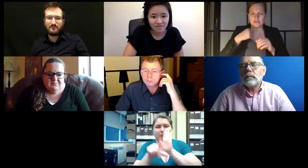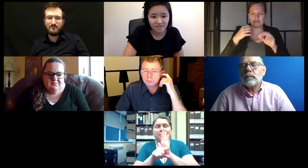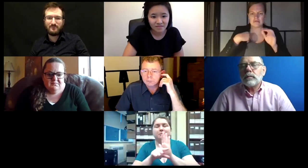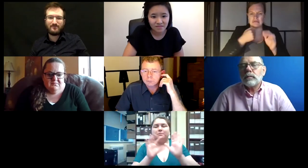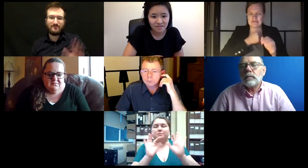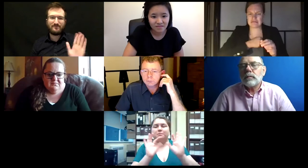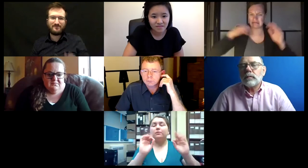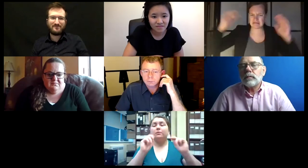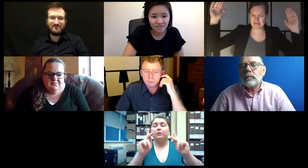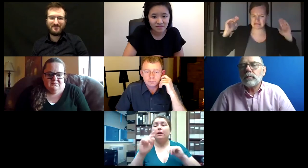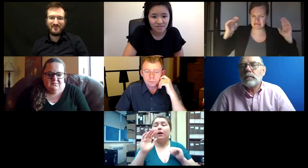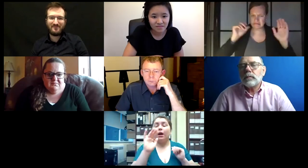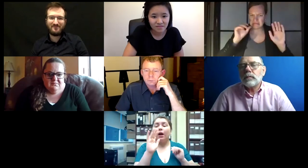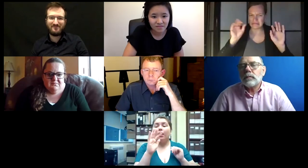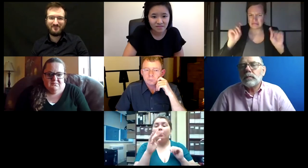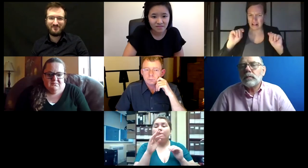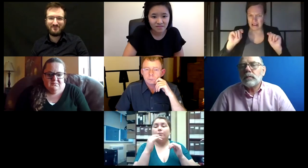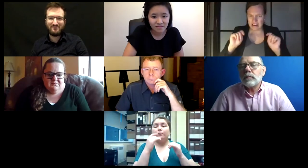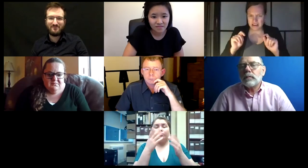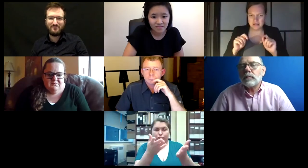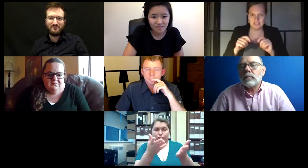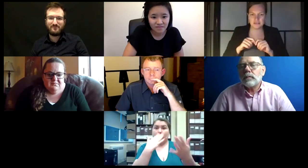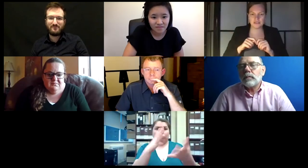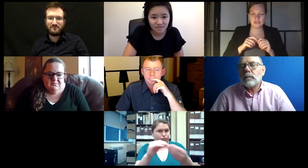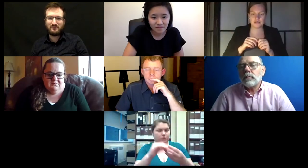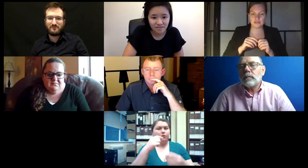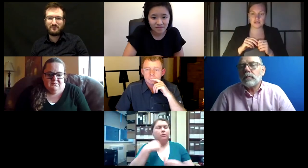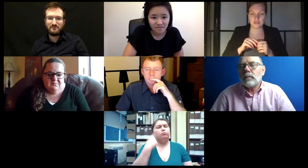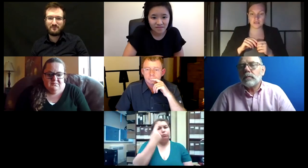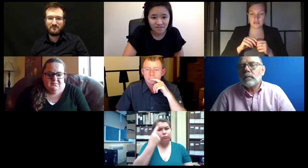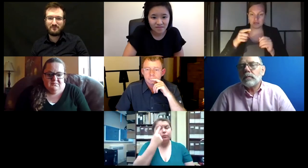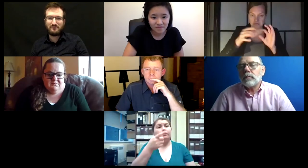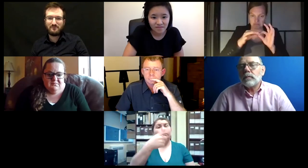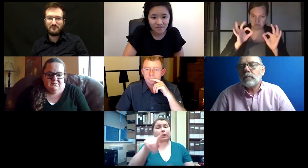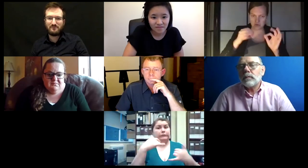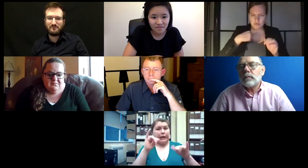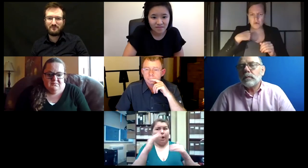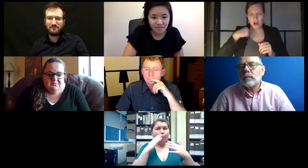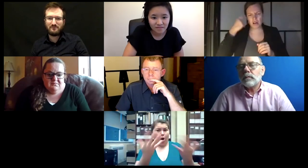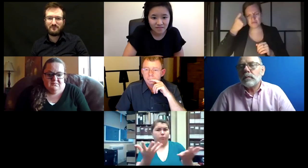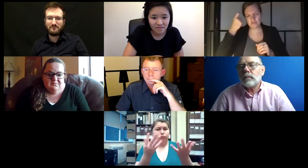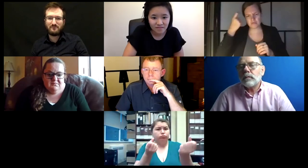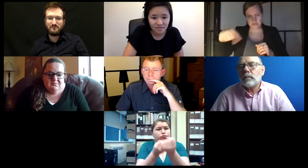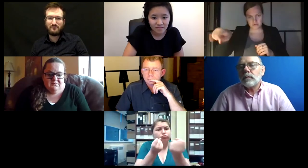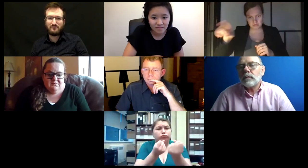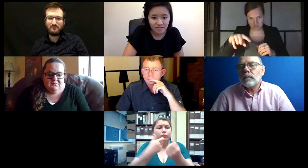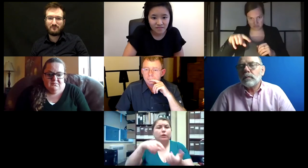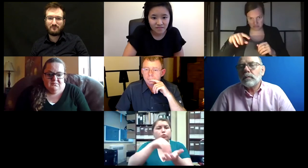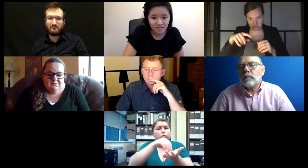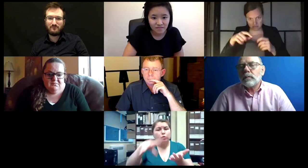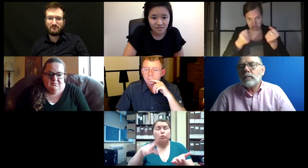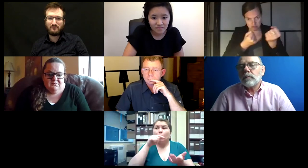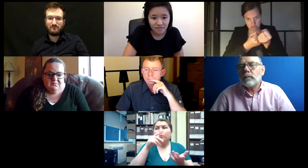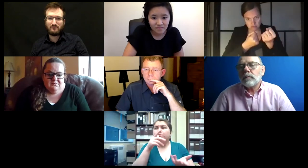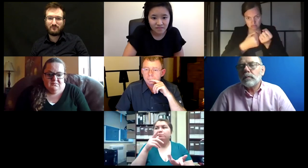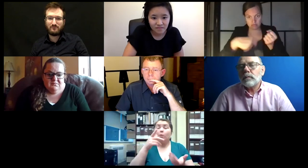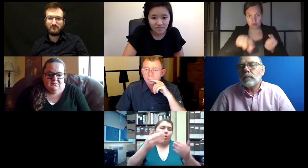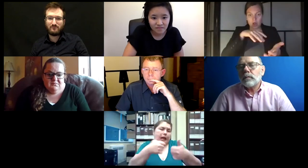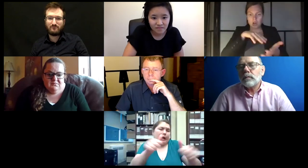Sorry, my background is not very conducive to posing a question. This was a great dialogue. I'm wondering how